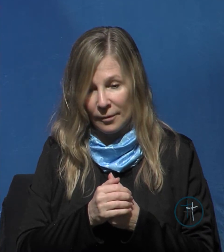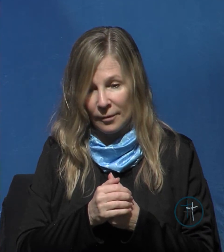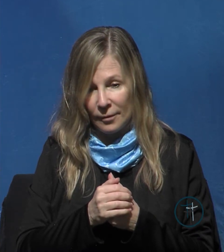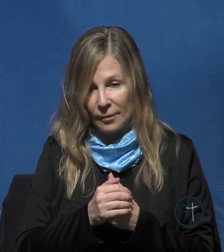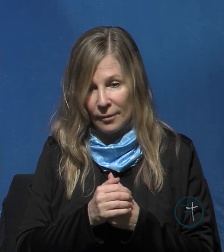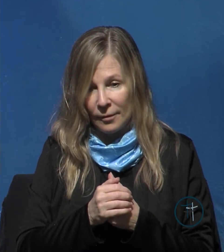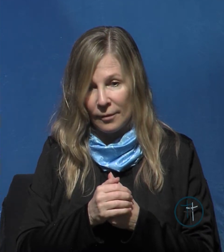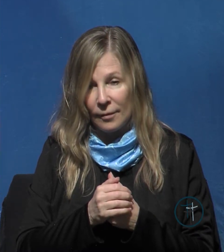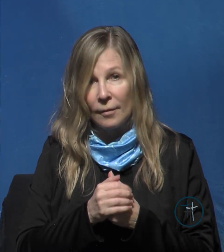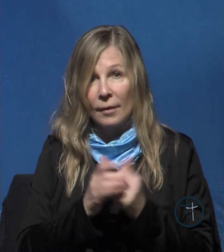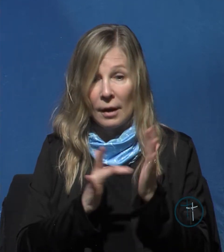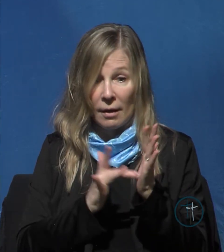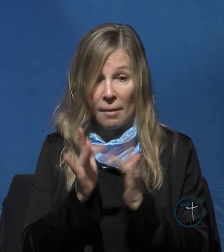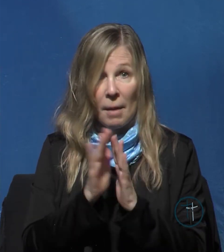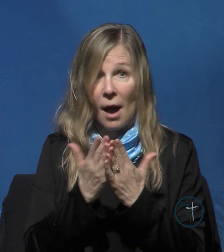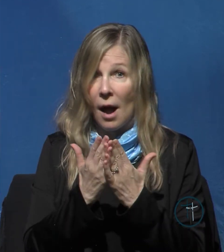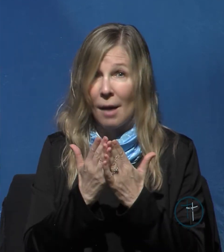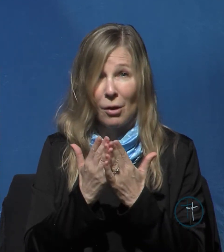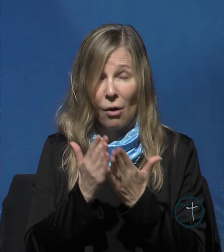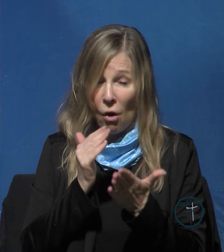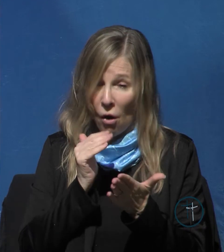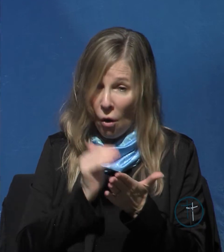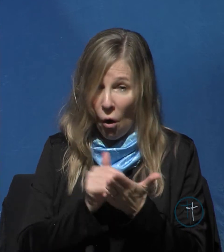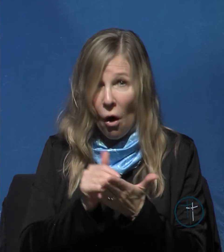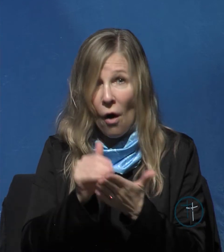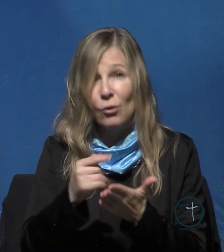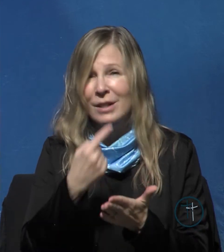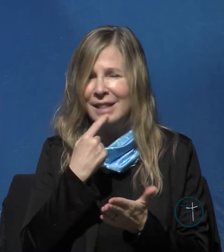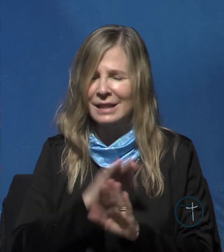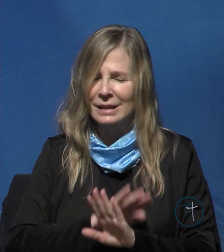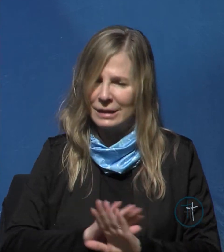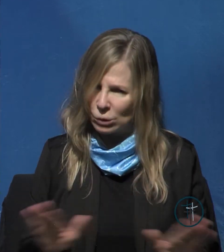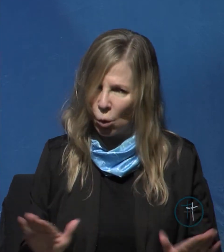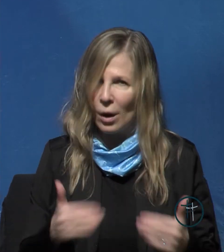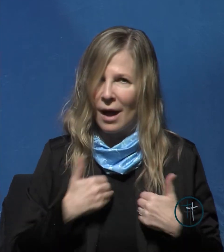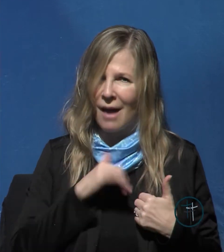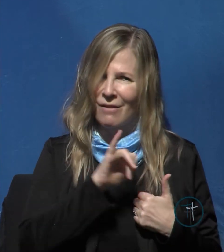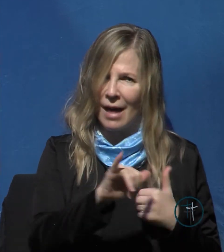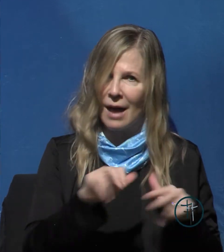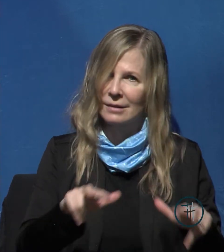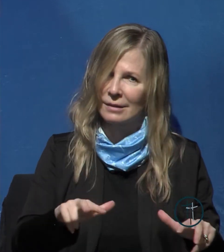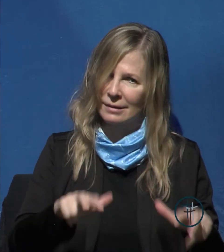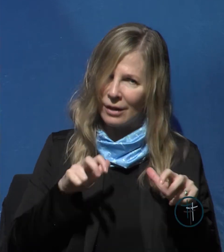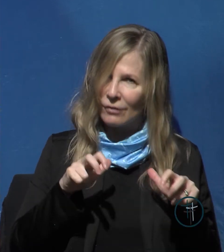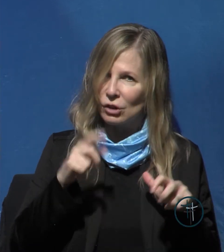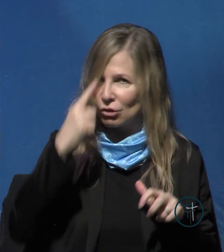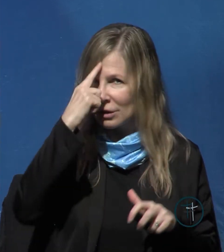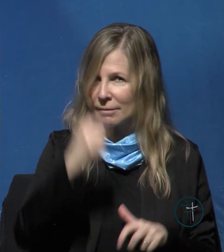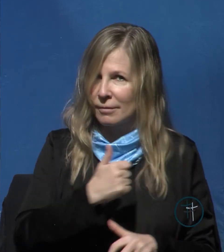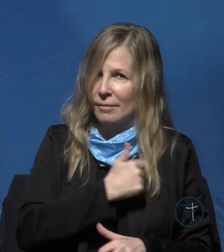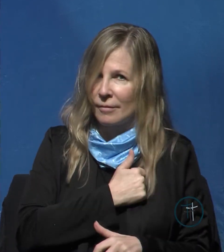That's why in the Bible, over and over, we're told to not have that selfish preoccupation.